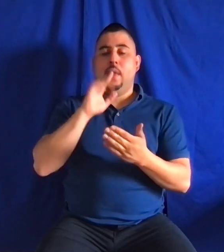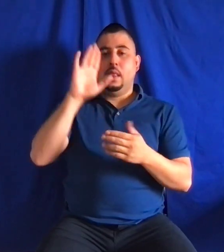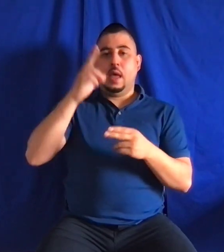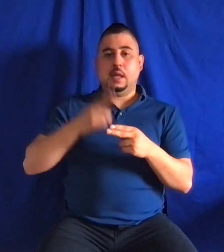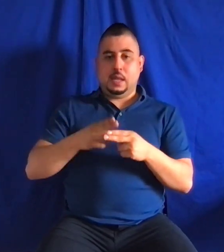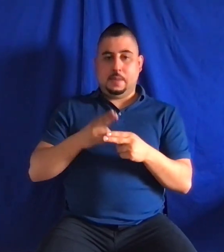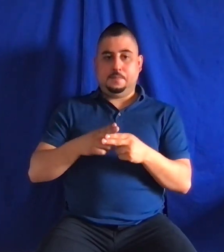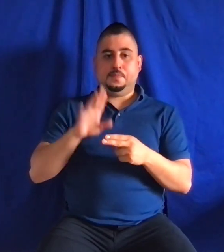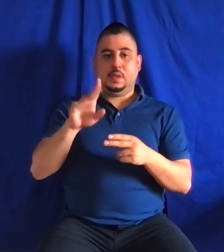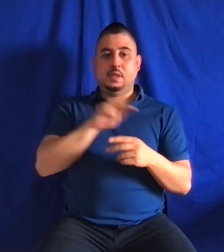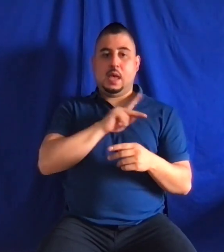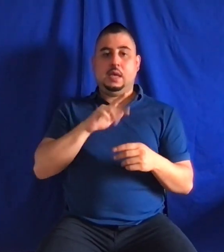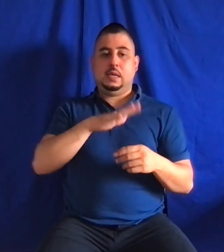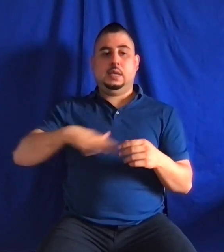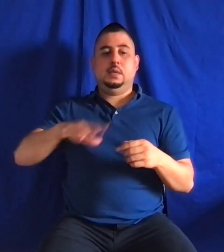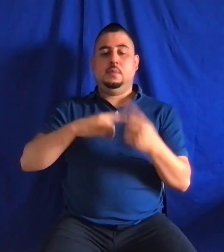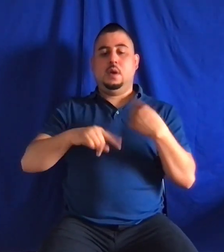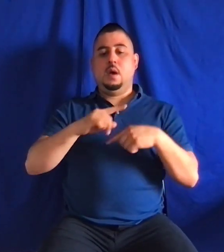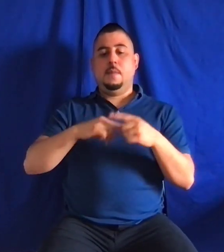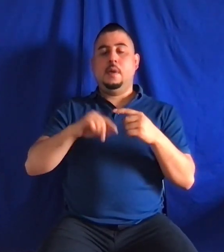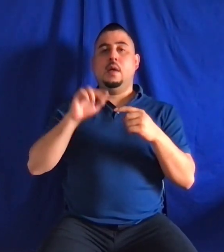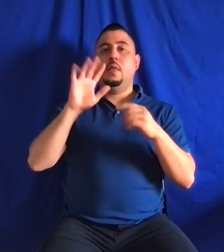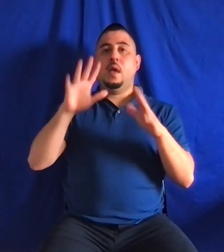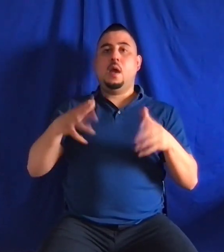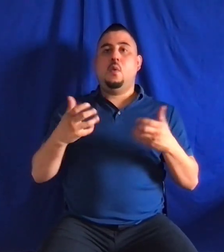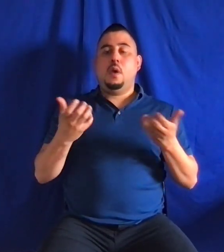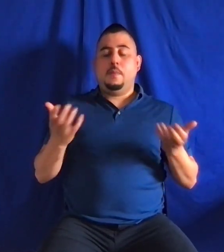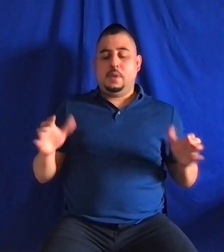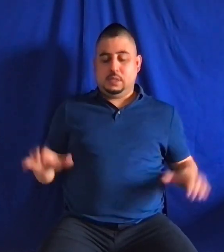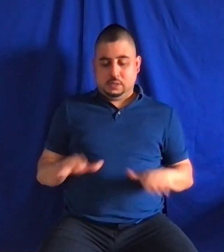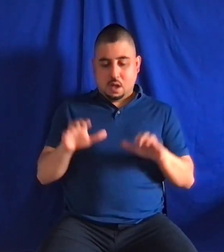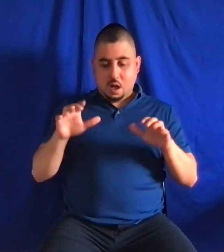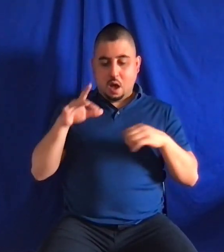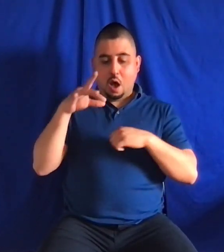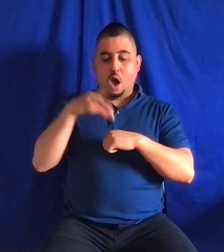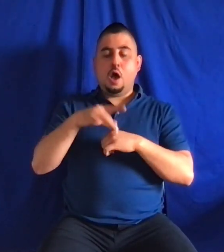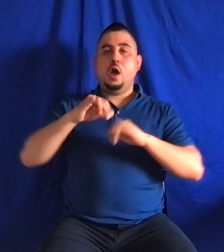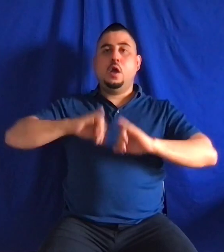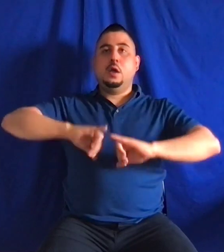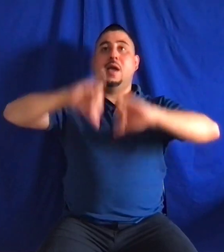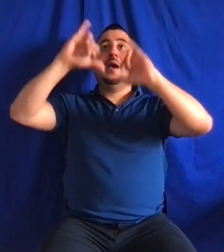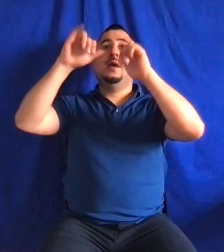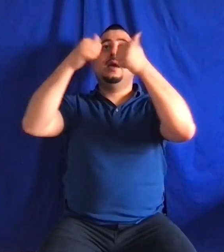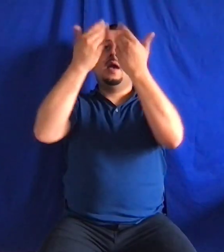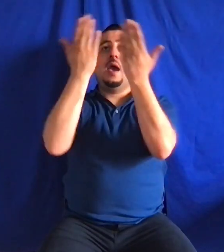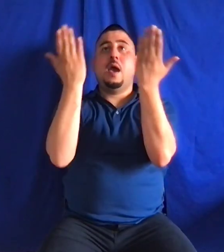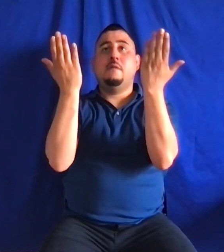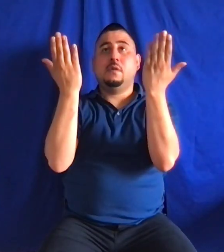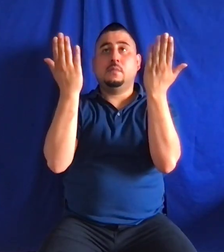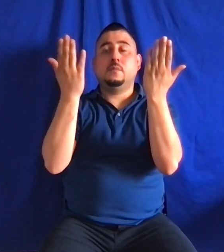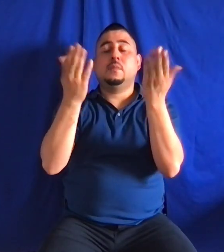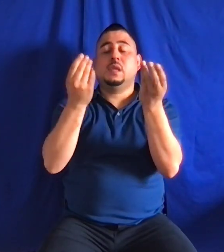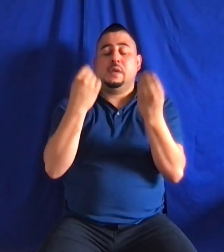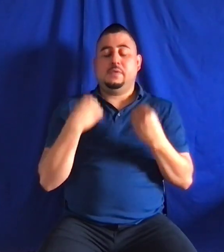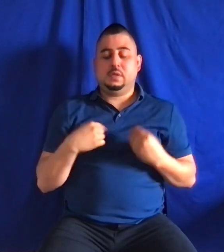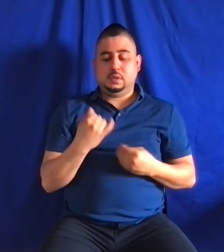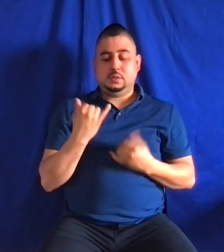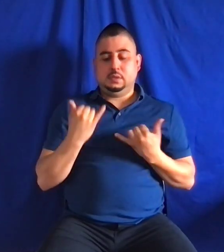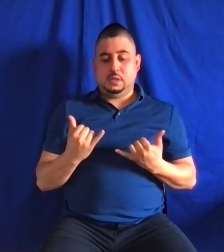thy name. Thy kingdom come, thy will be done, on earth as it is in heaven. Give us this day